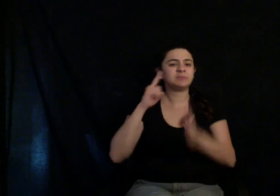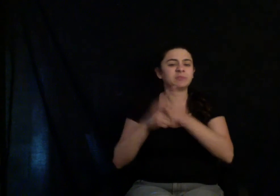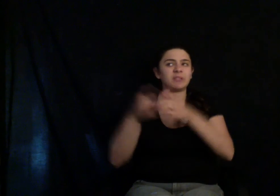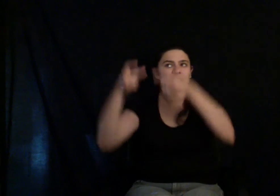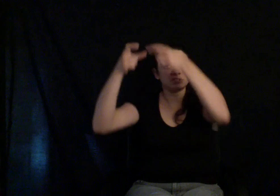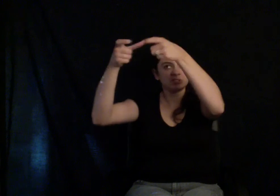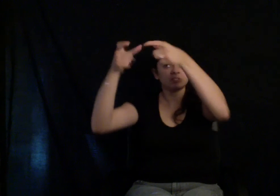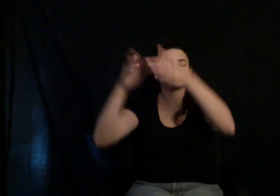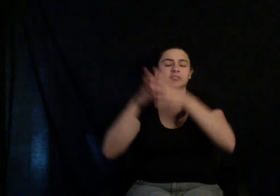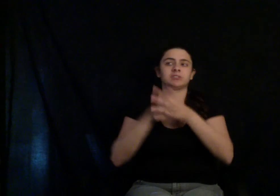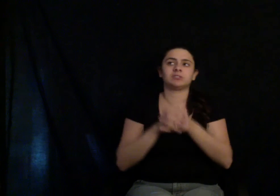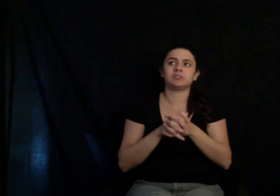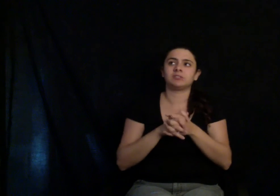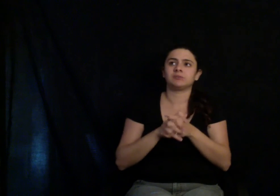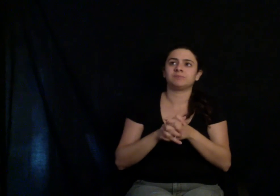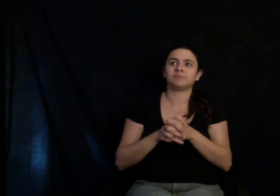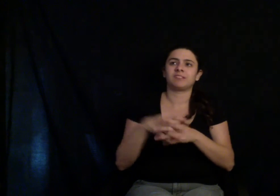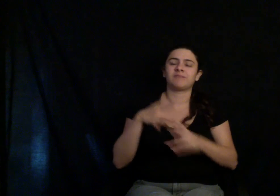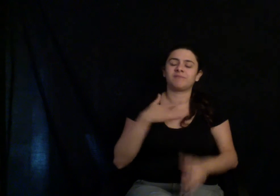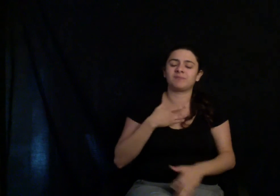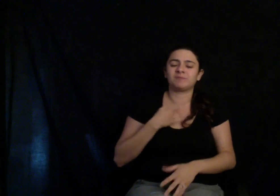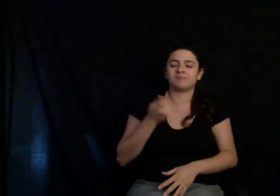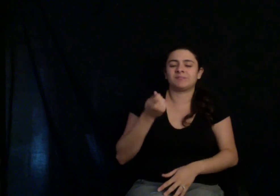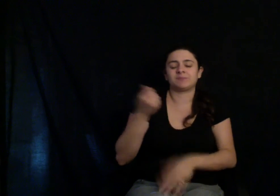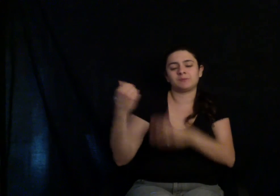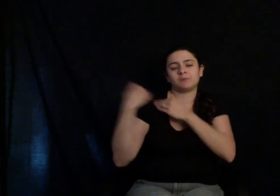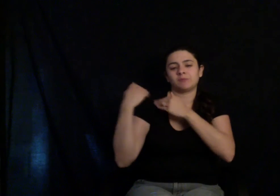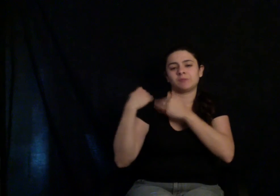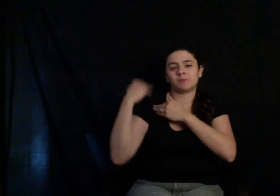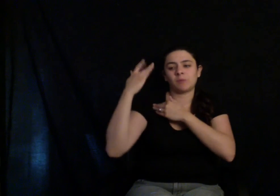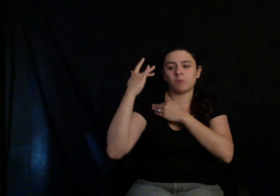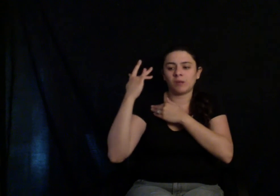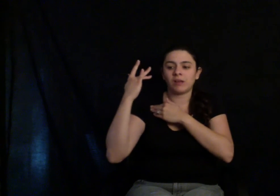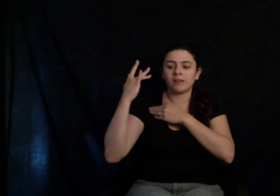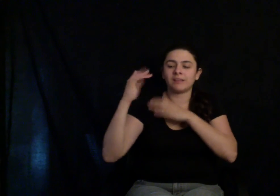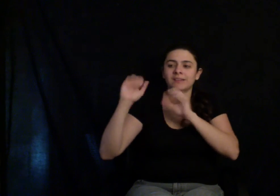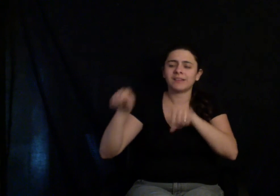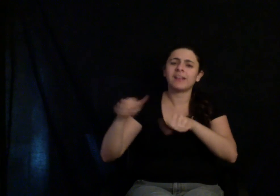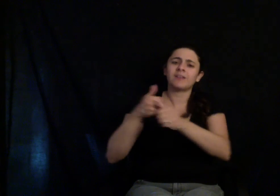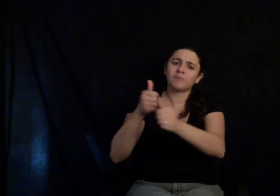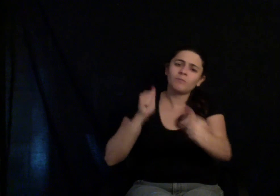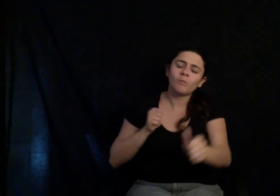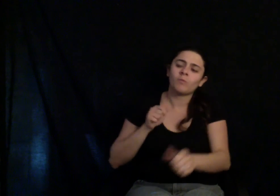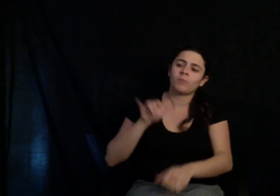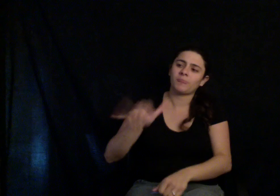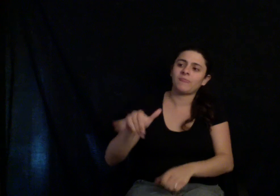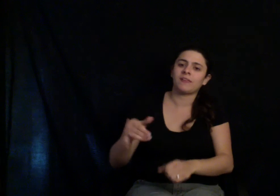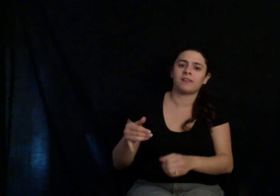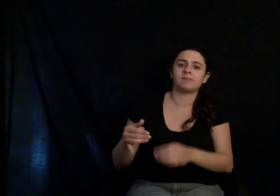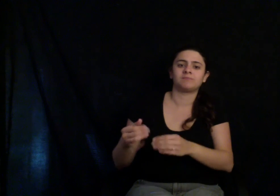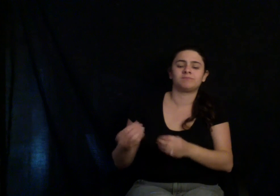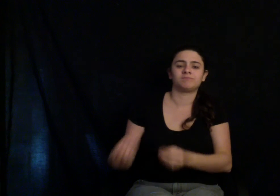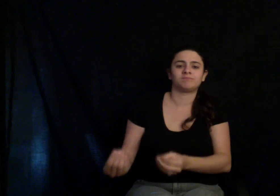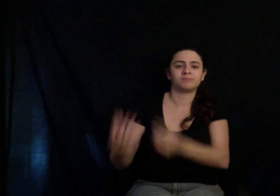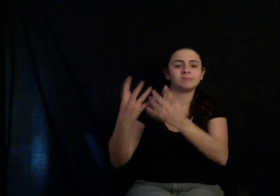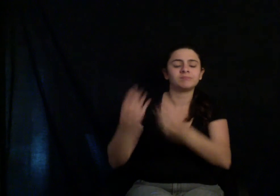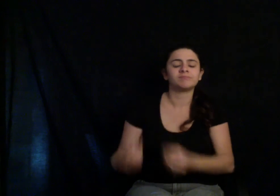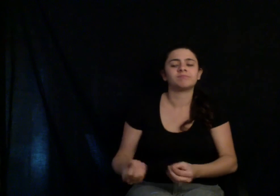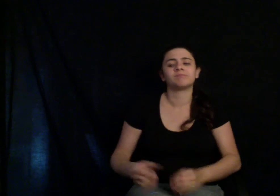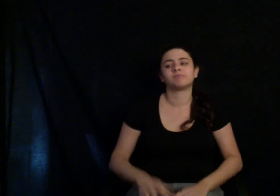kind of feel slightly responsible for it because it's completely preventable. And what happened is he was asleep, and it happened in the morning, like whenever, I